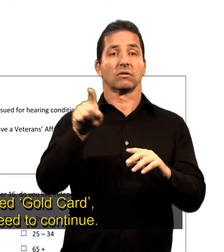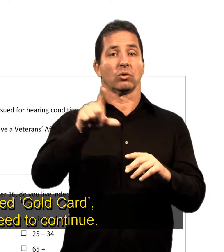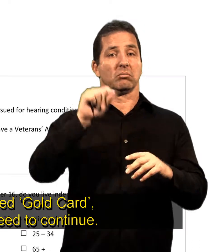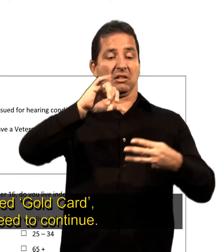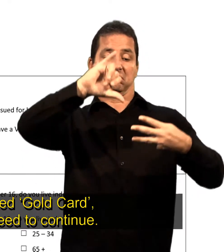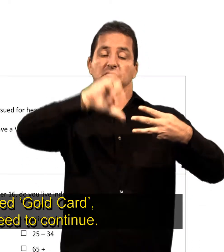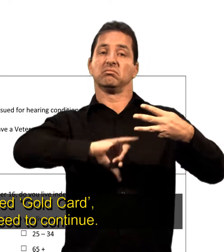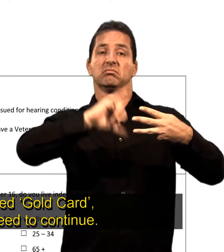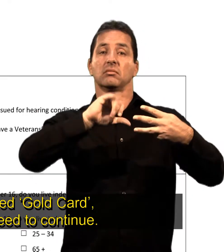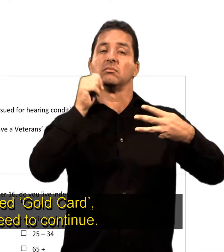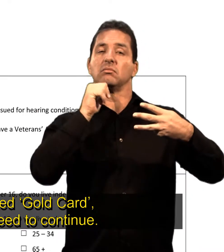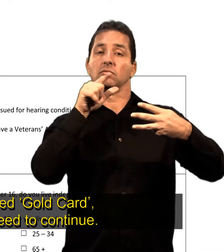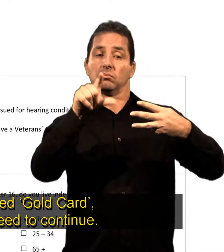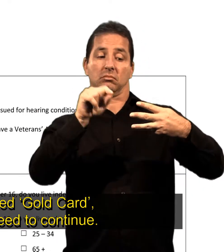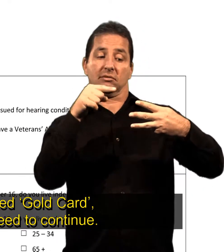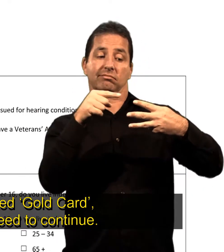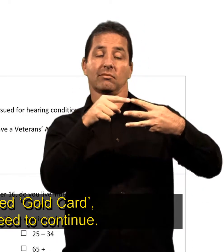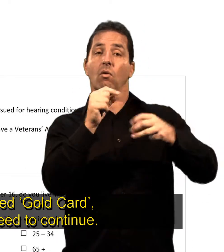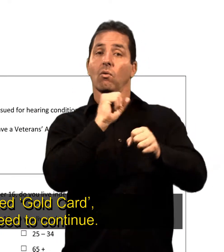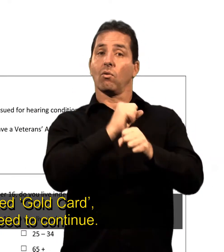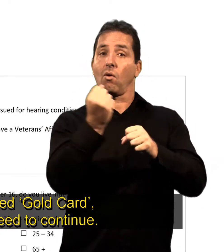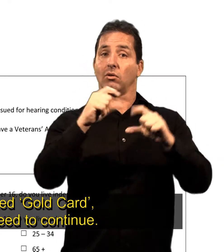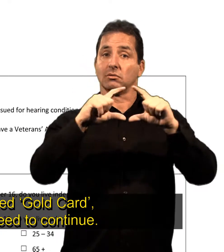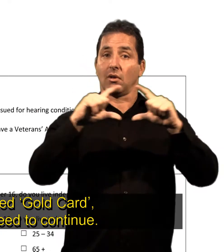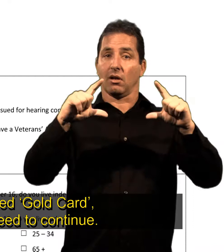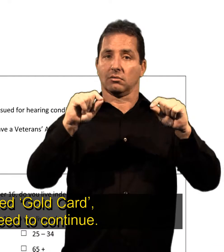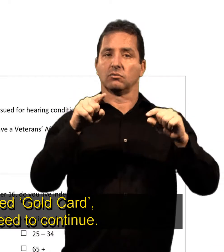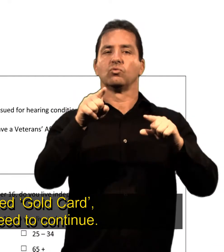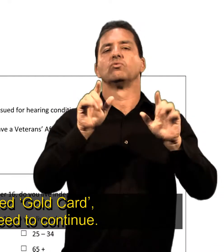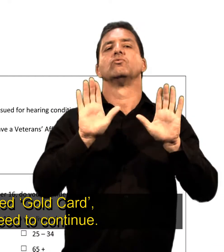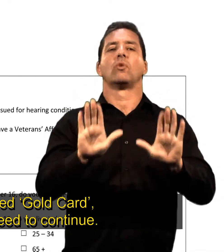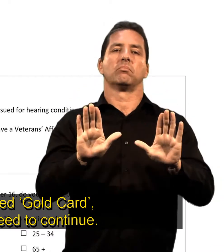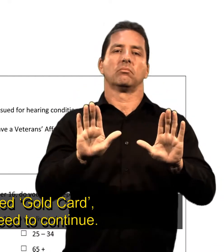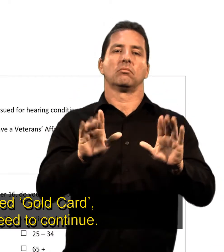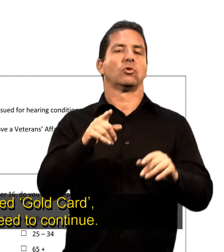If you selected Gold Card, there is no need to continue.